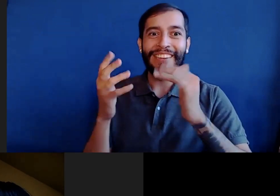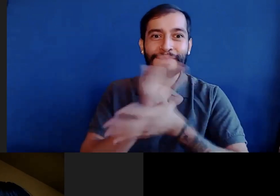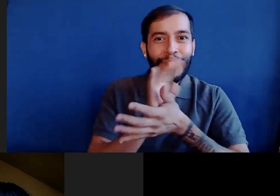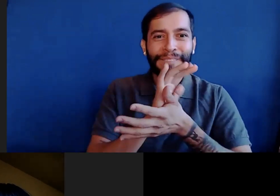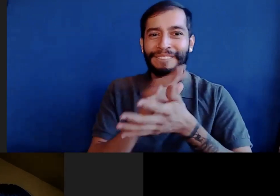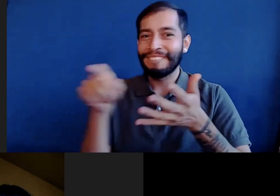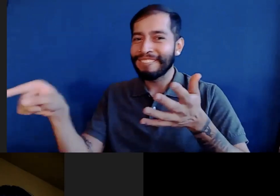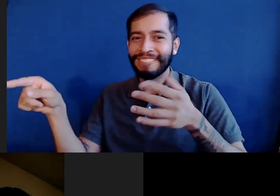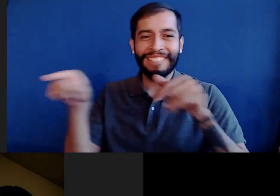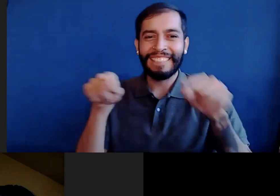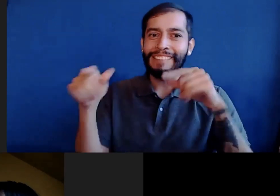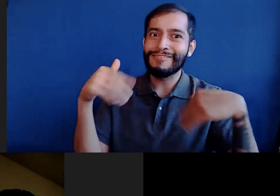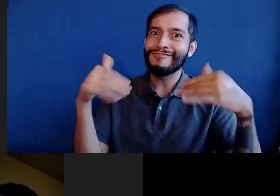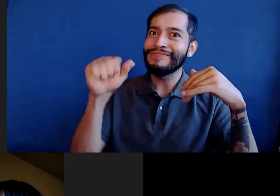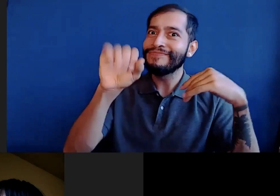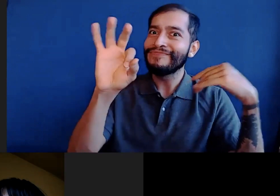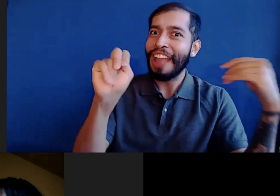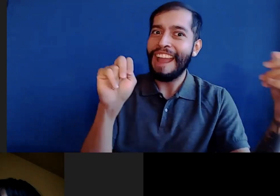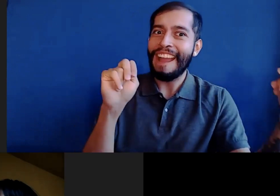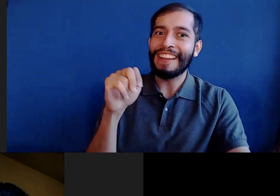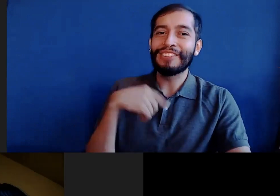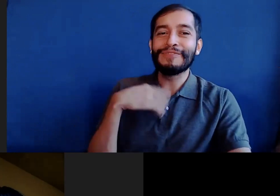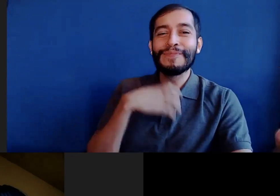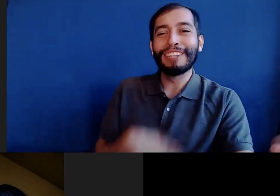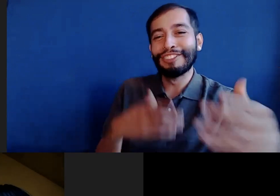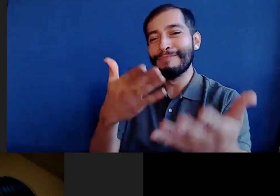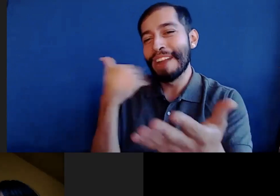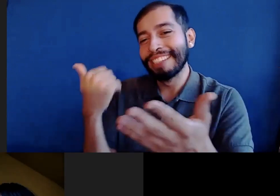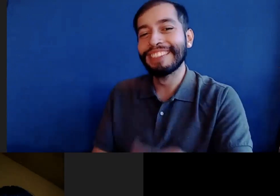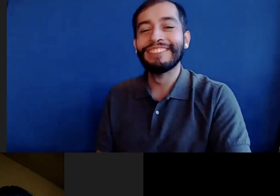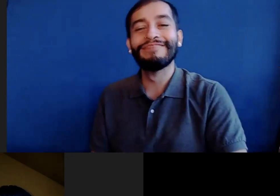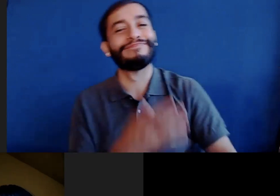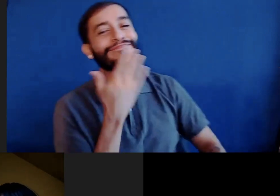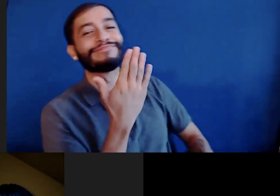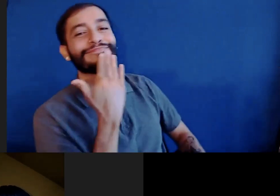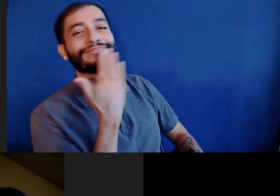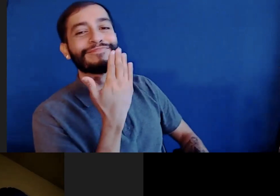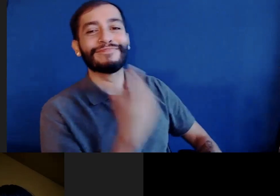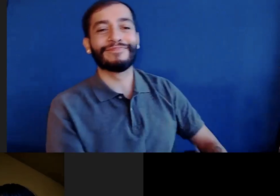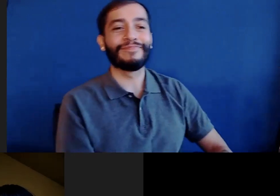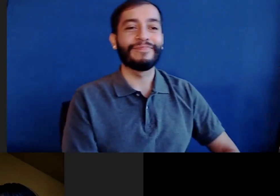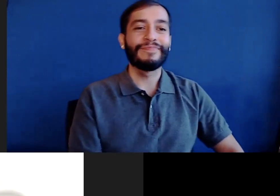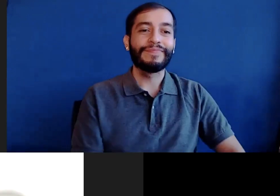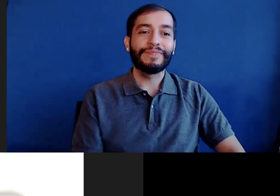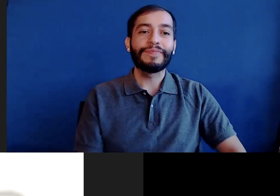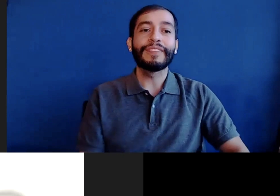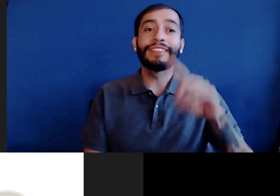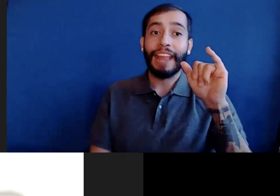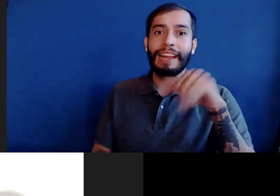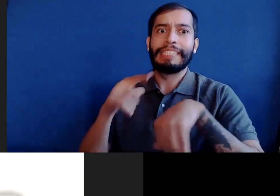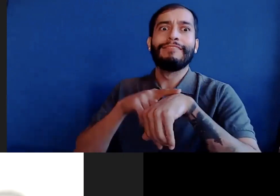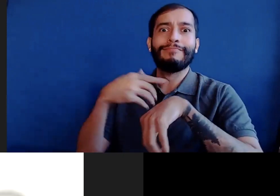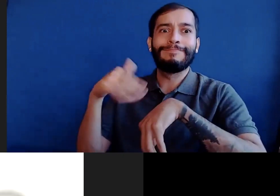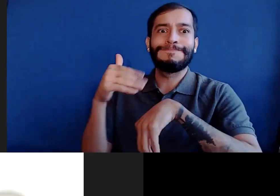fun. So I wish you the best. Thank you. Looking at time, I know that there are probably some amazing